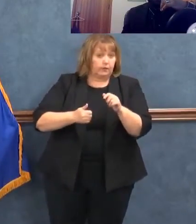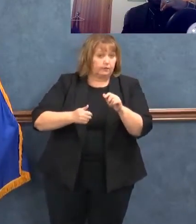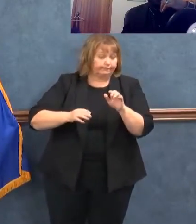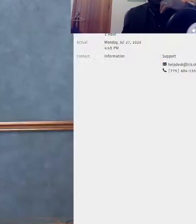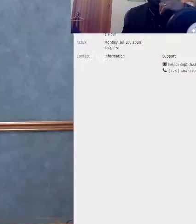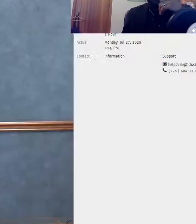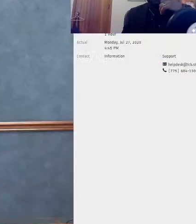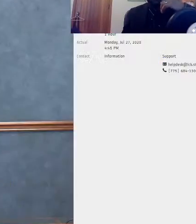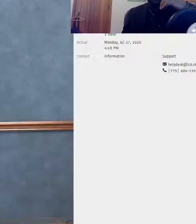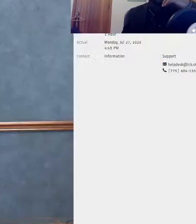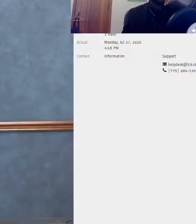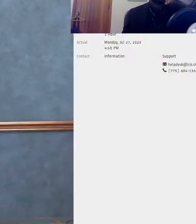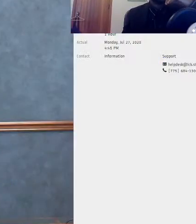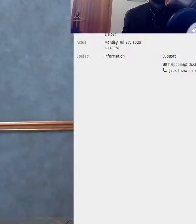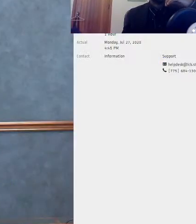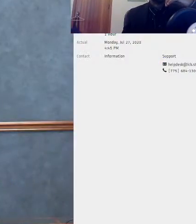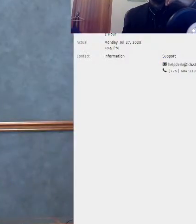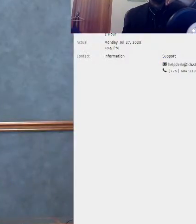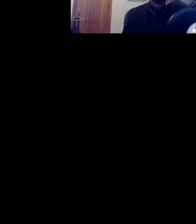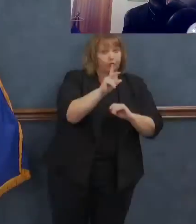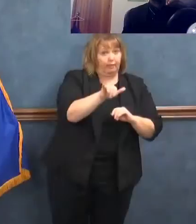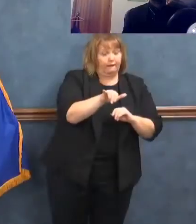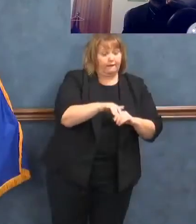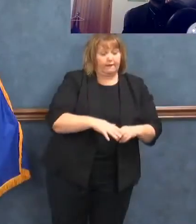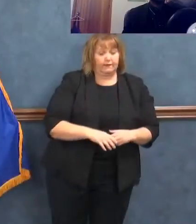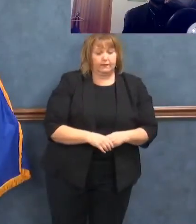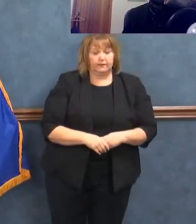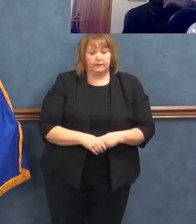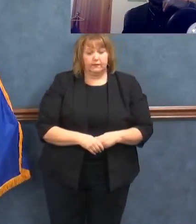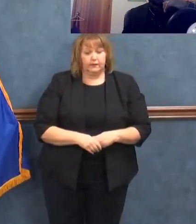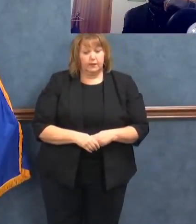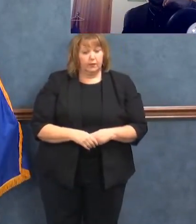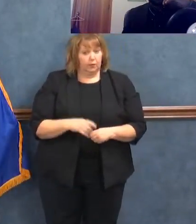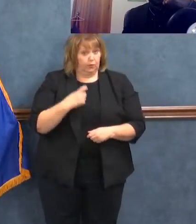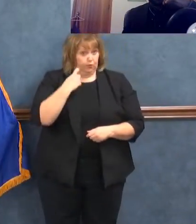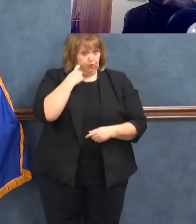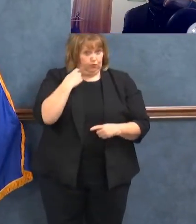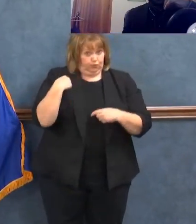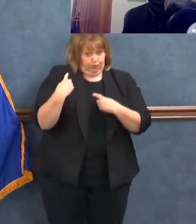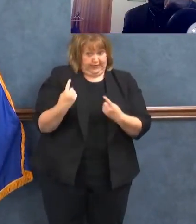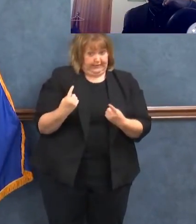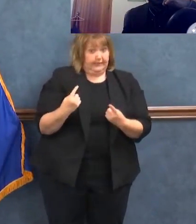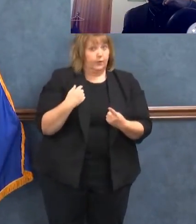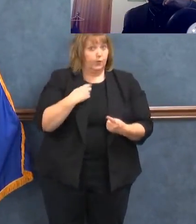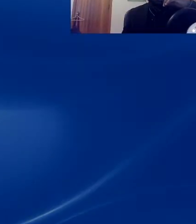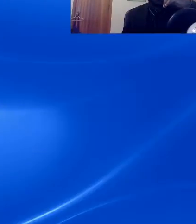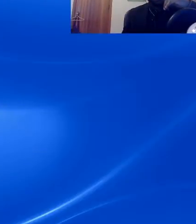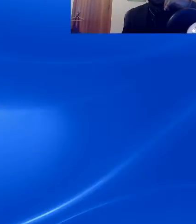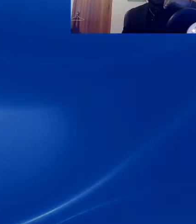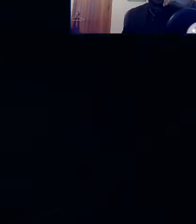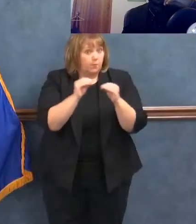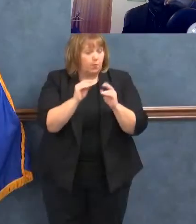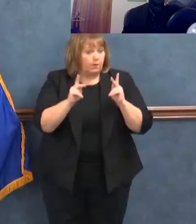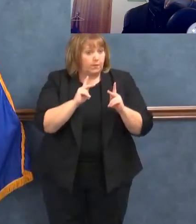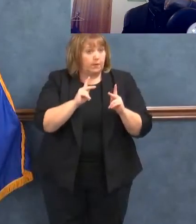seen a significant increase in testing, mask wearing, and compliance with the health and safety